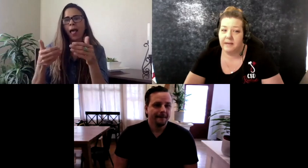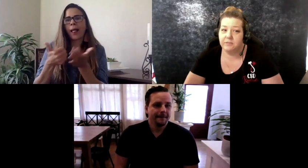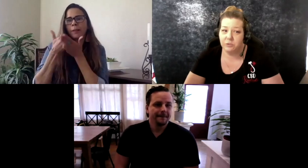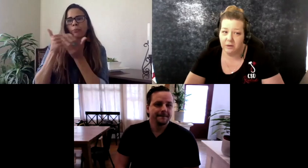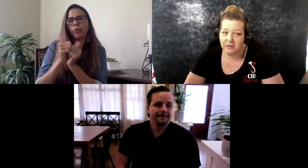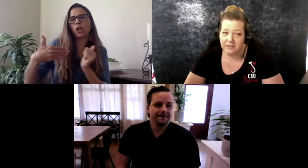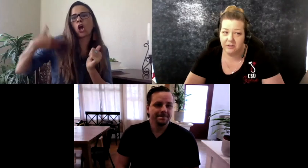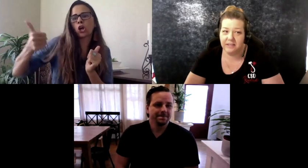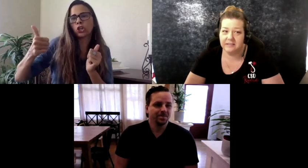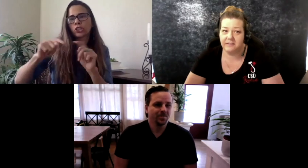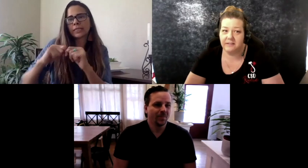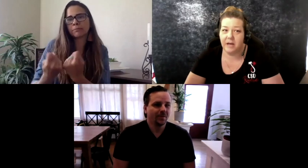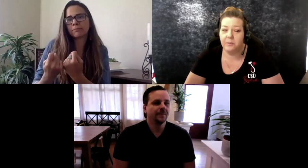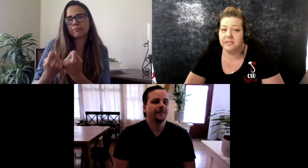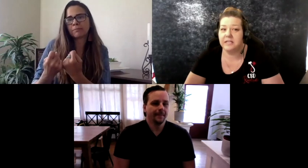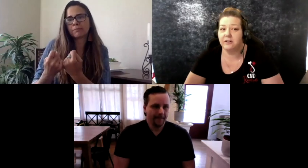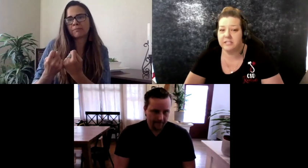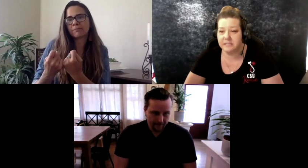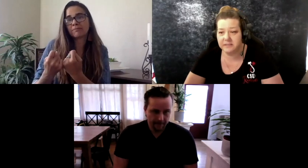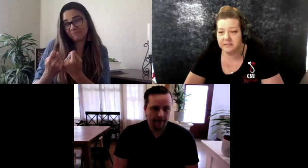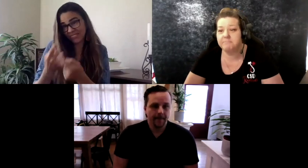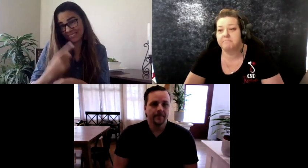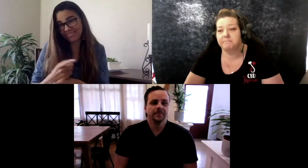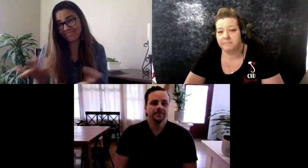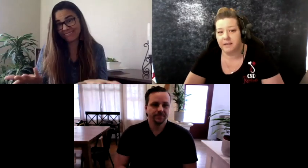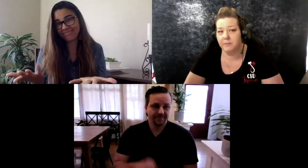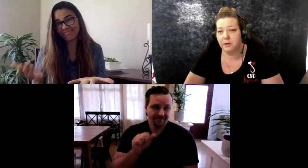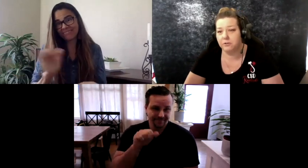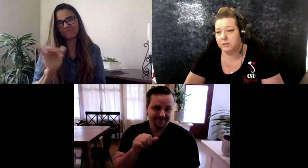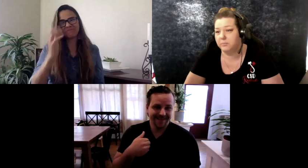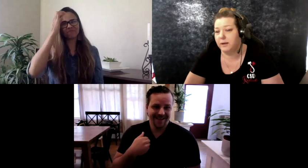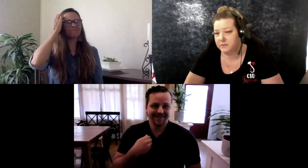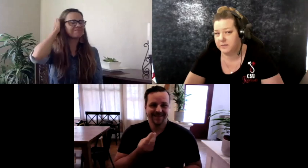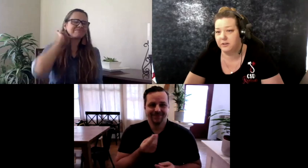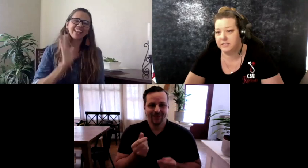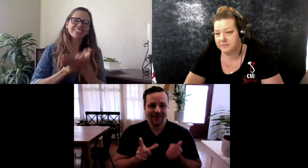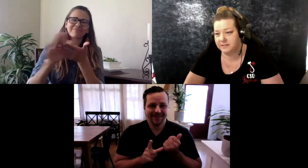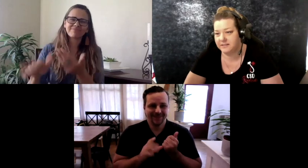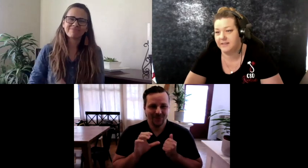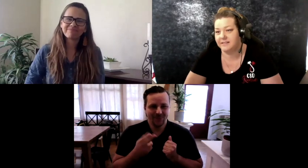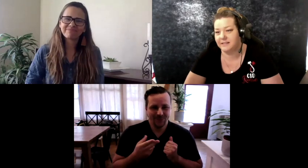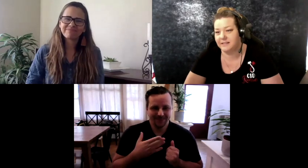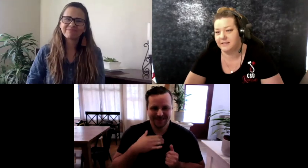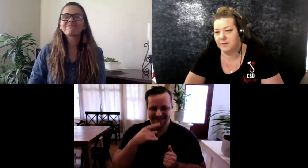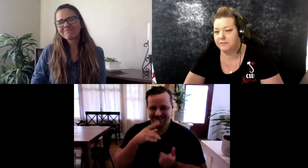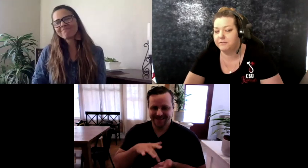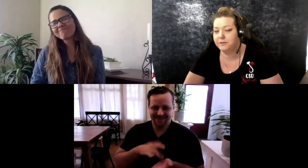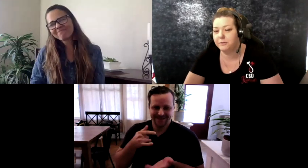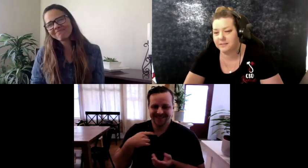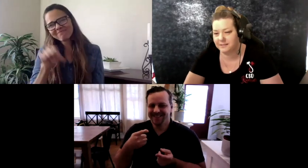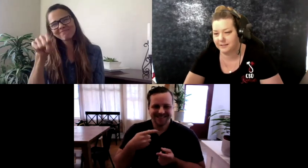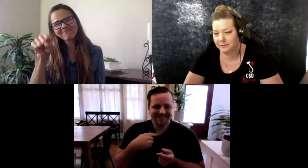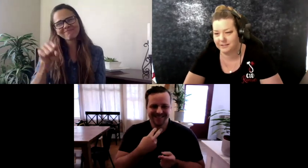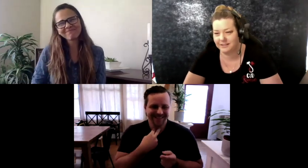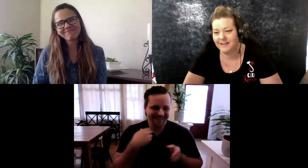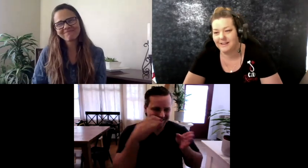And I'm sure your kids definitely help with the younger teams and help coach and practice the younger teams. Yes, I do have a few